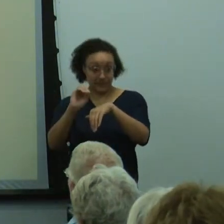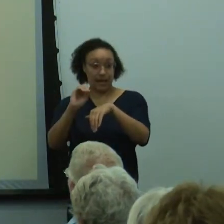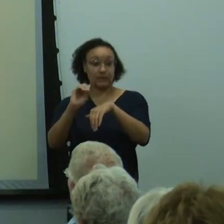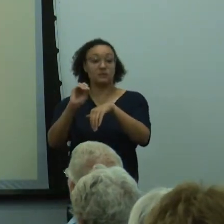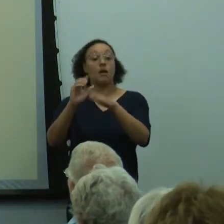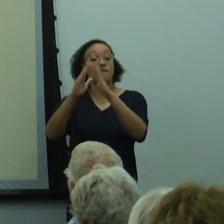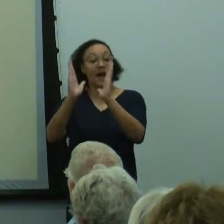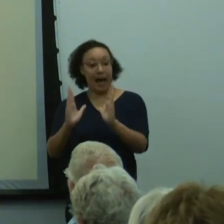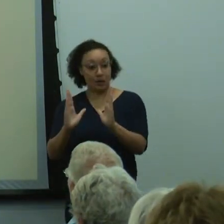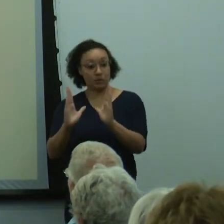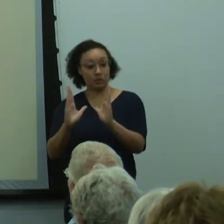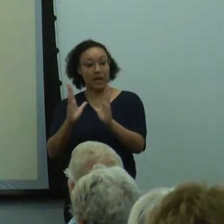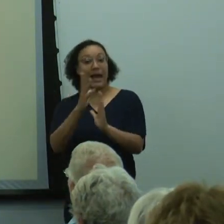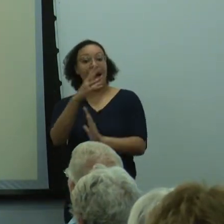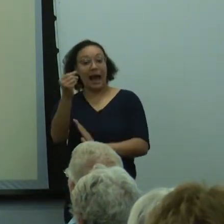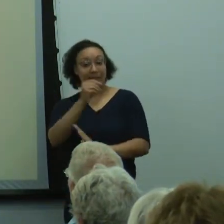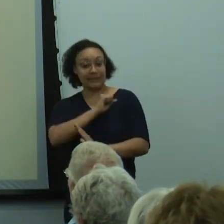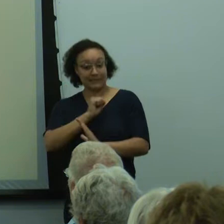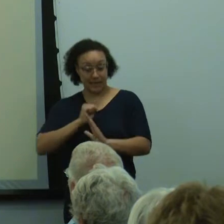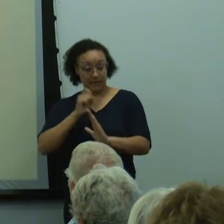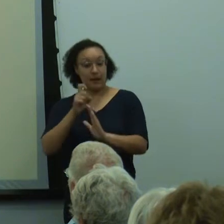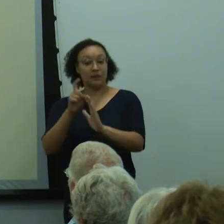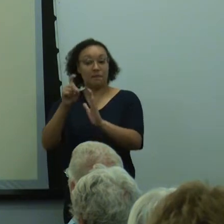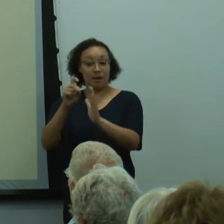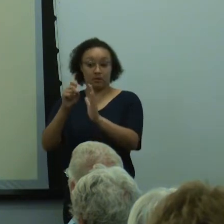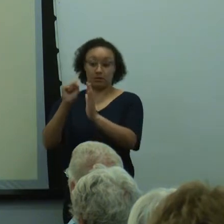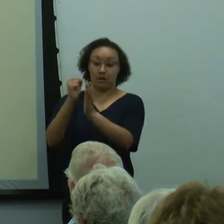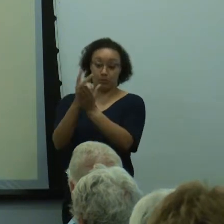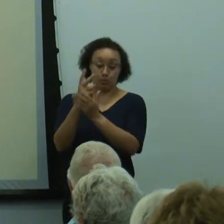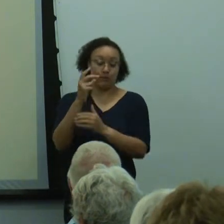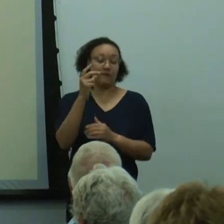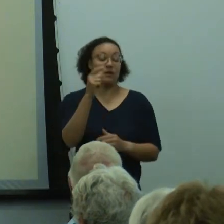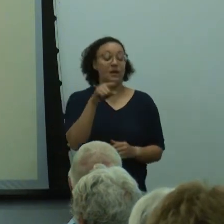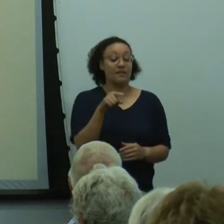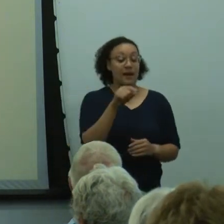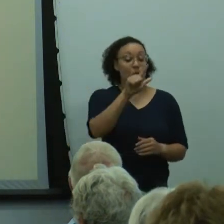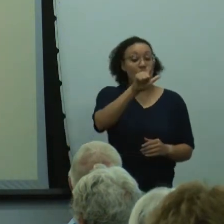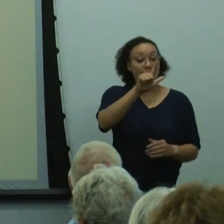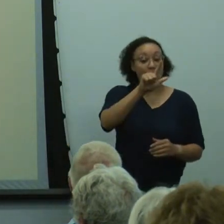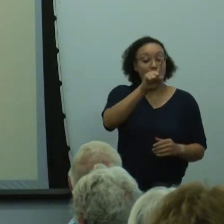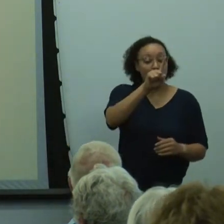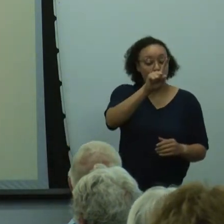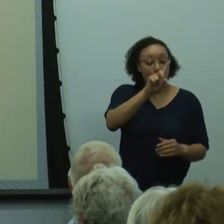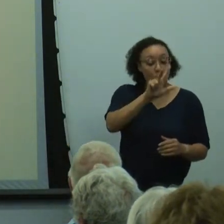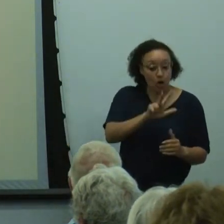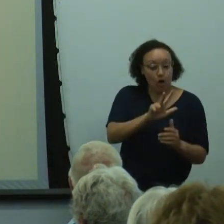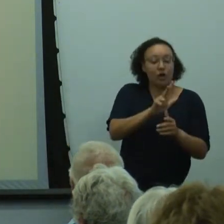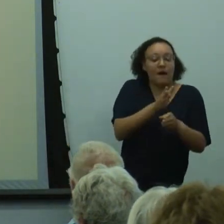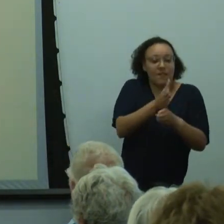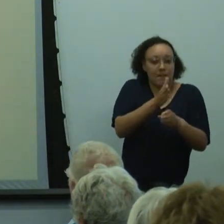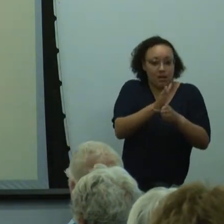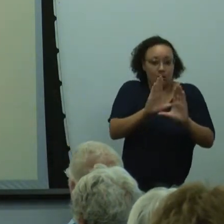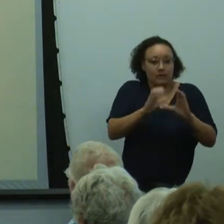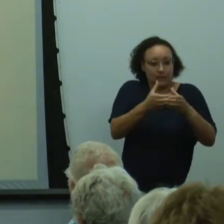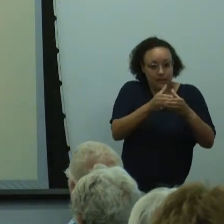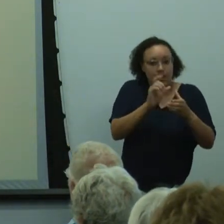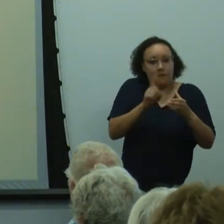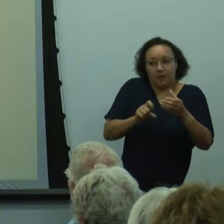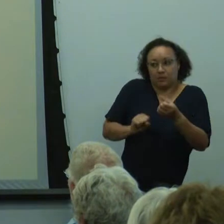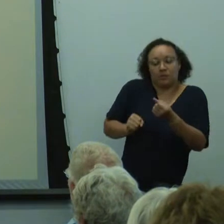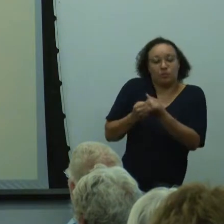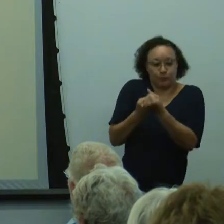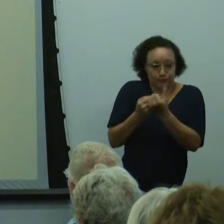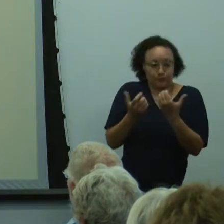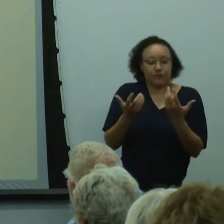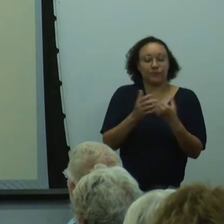map. At least a third of the minority party has to vote in favor of the redrawn maps. So if